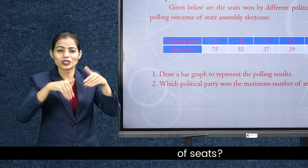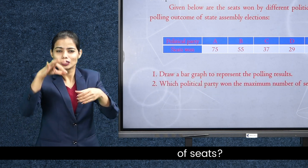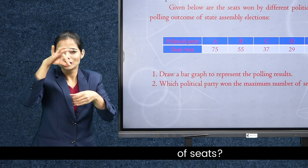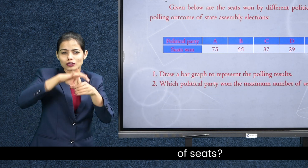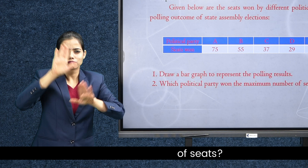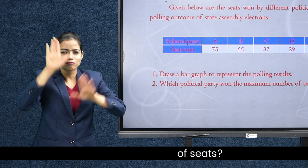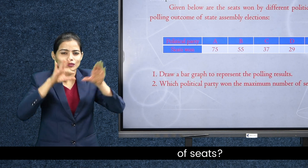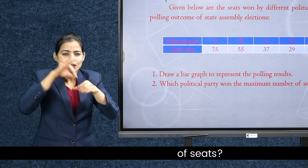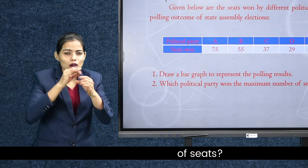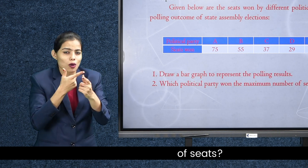of seats?